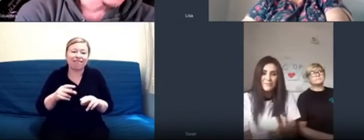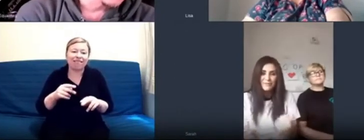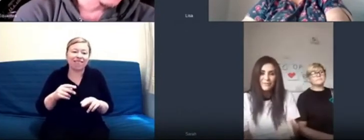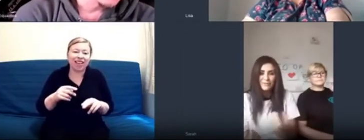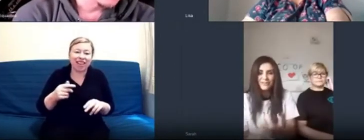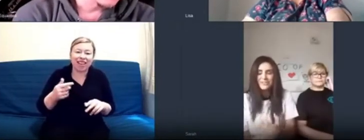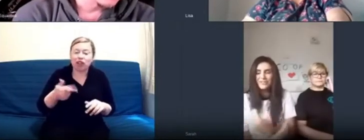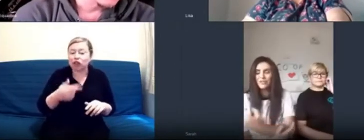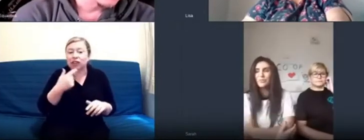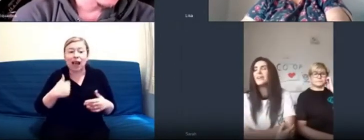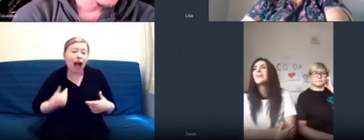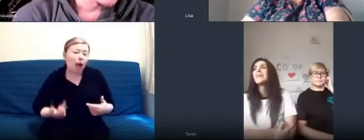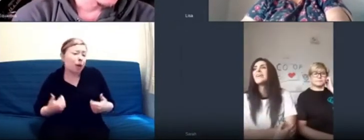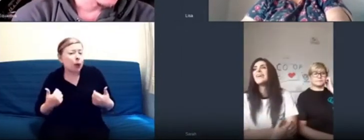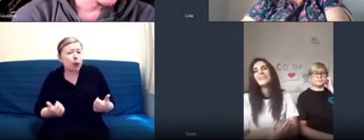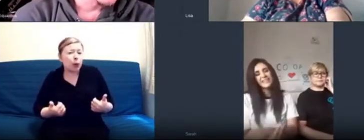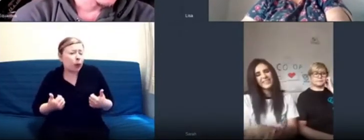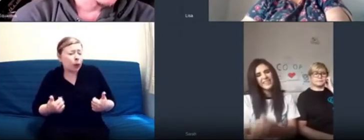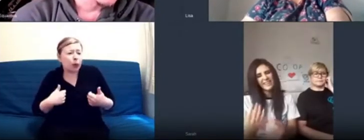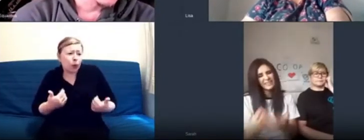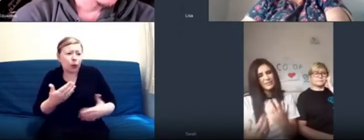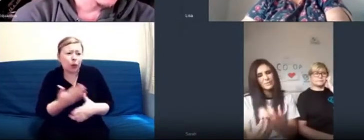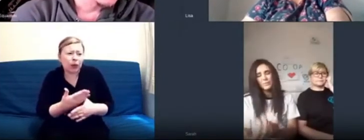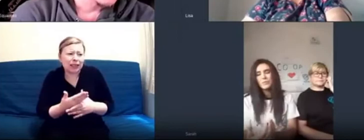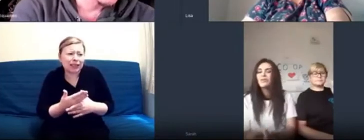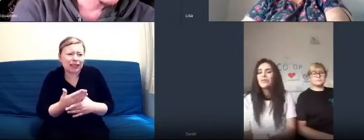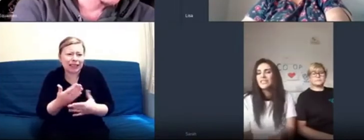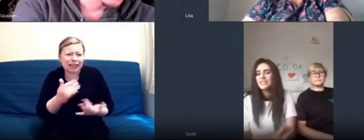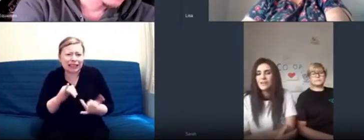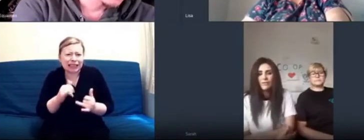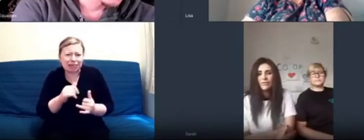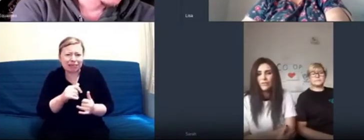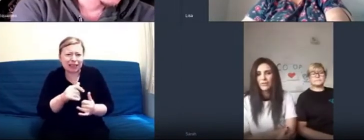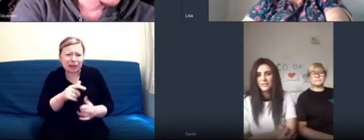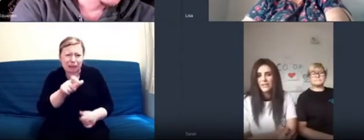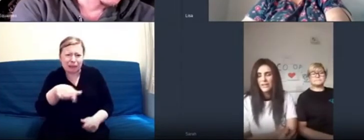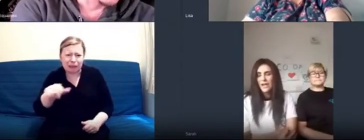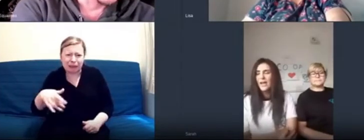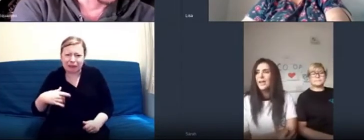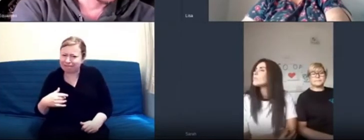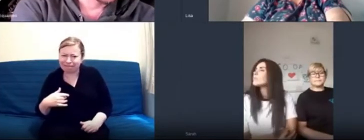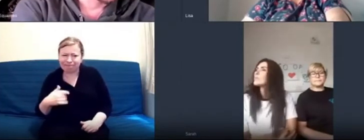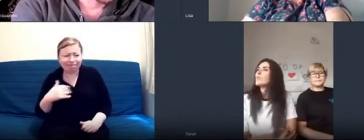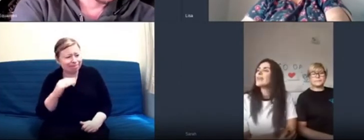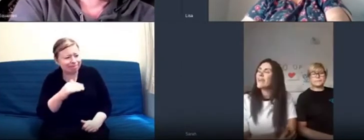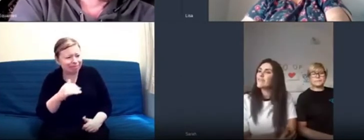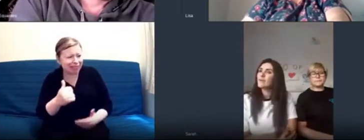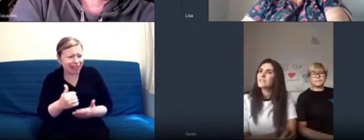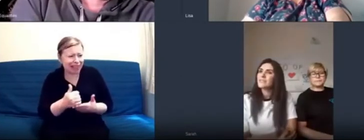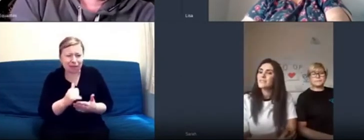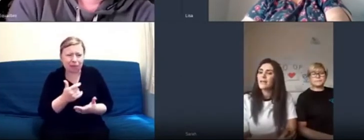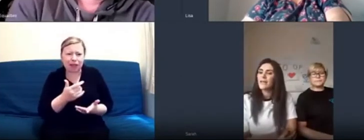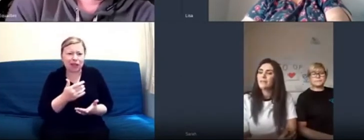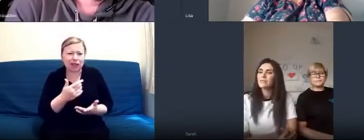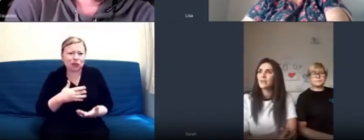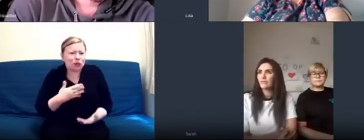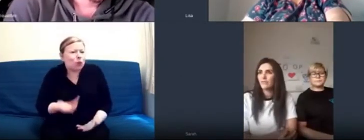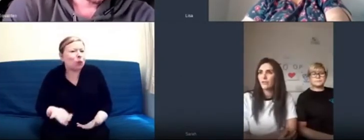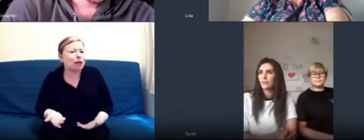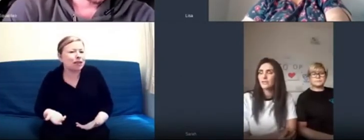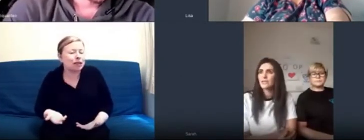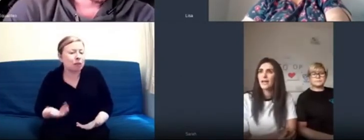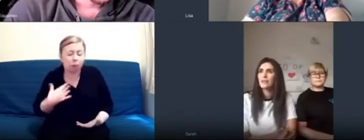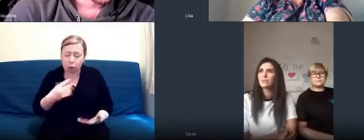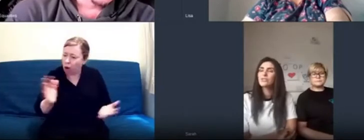be bragging about some of the work that you do, but it can sometimes put people off actually coming forward. Mm-hmm. And we want everybody to